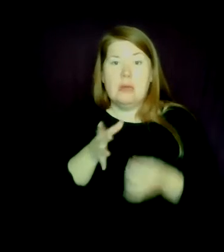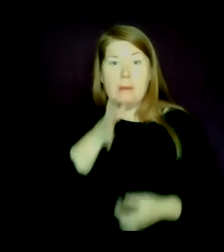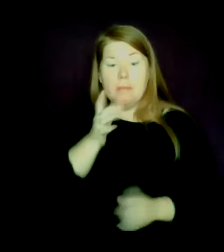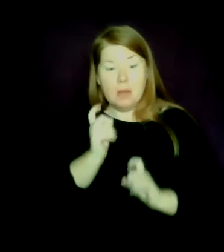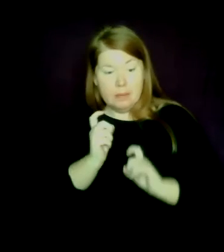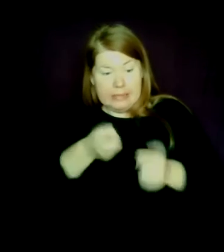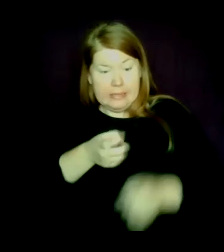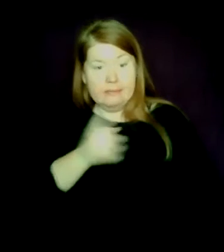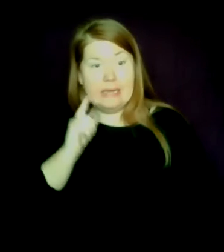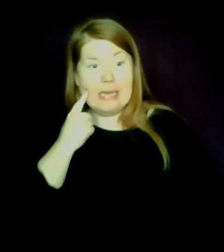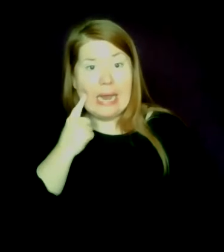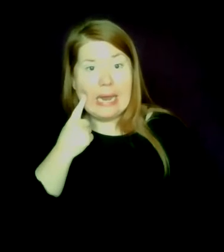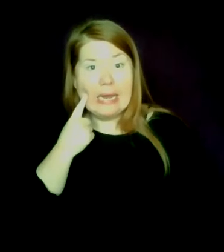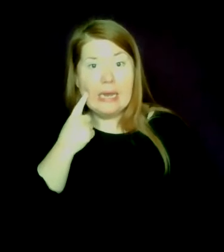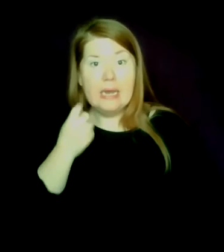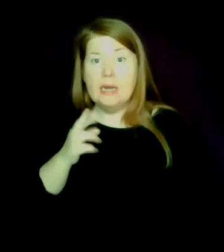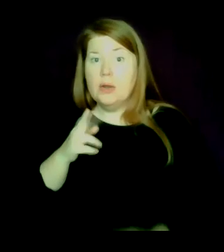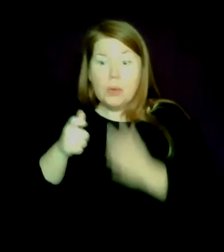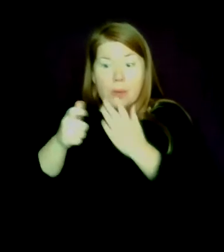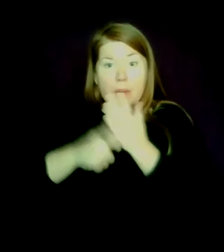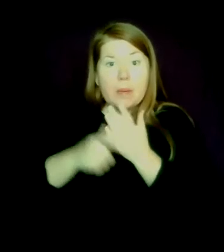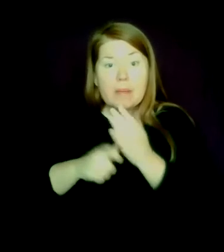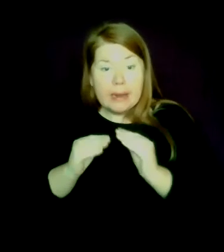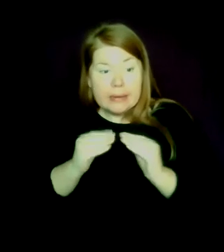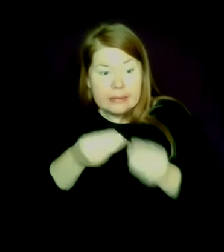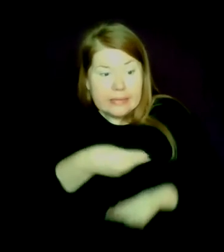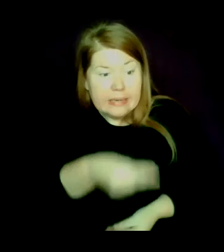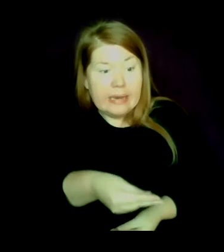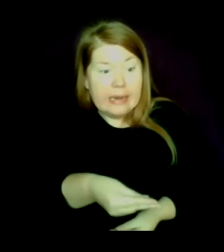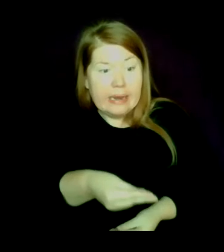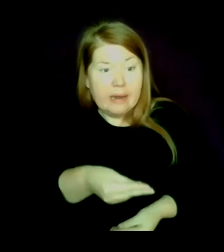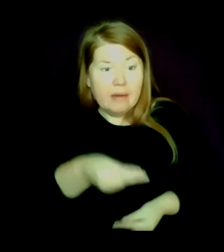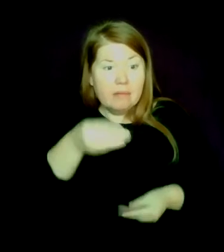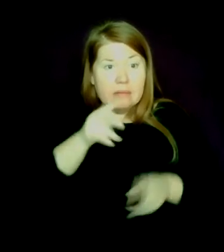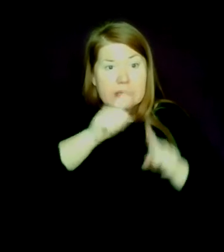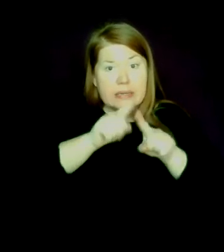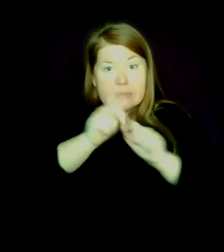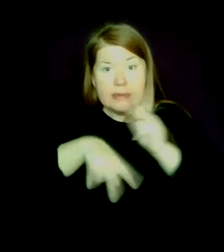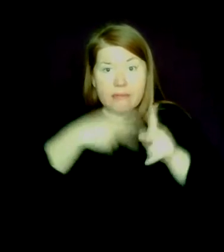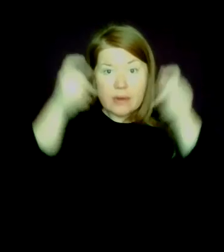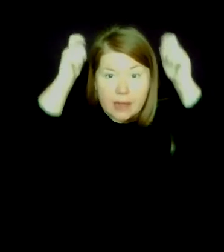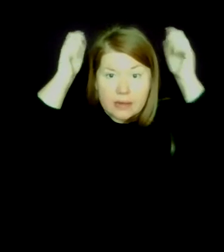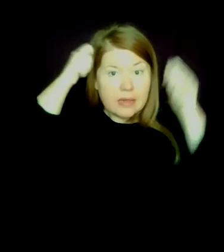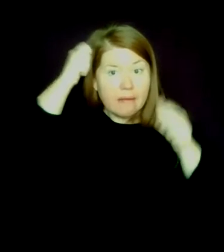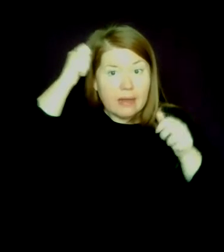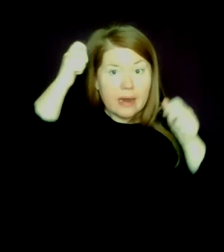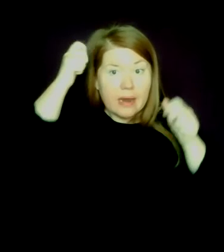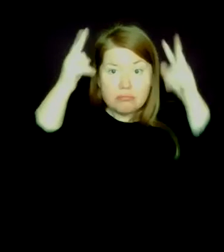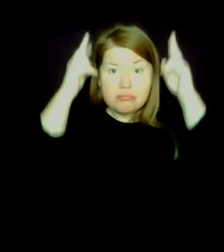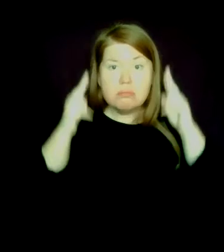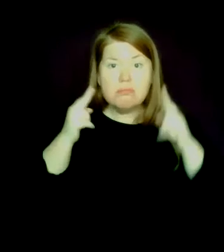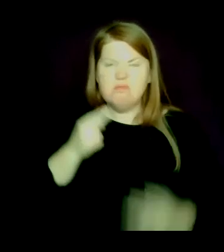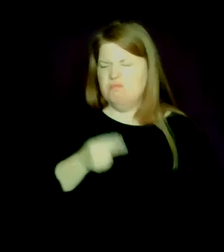magazines I show her, or the hairstyle Mama gives her. Shauna, please hand me the brush and towel over there, Mama